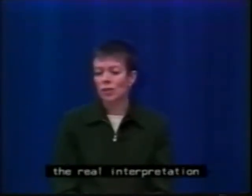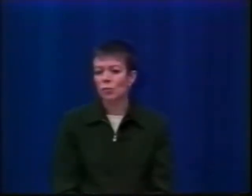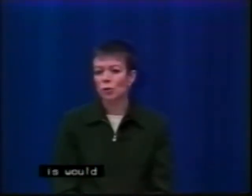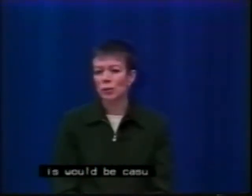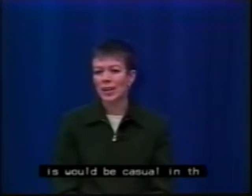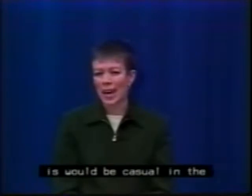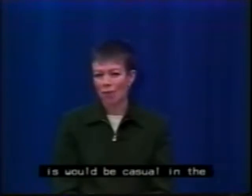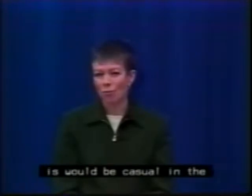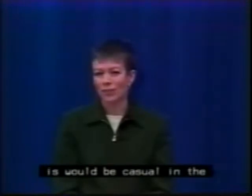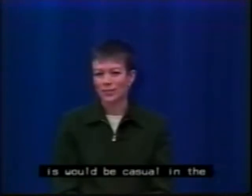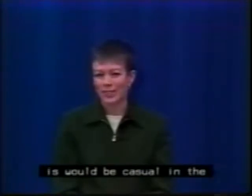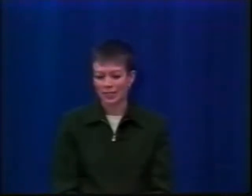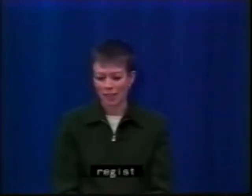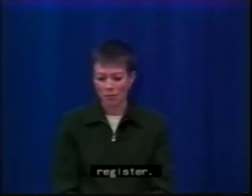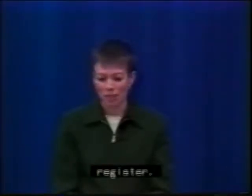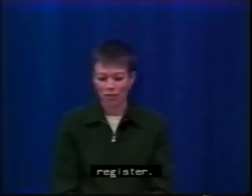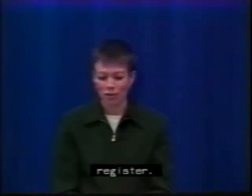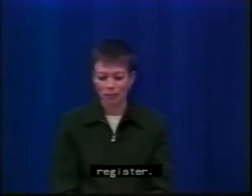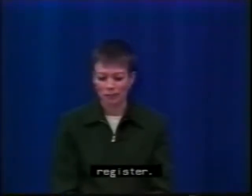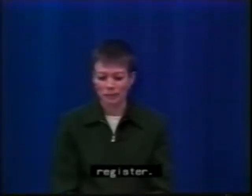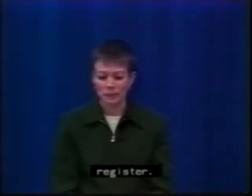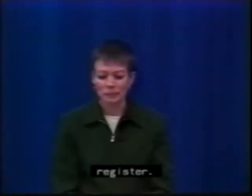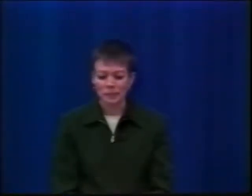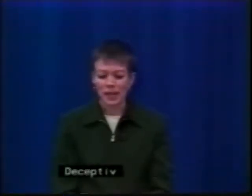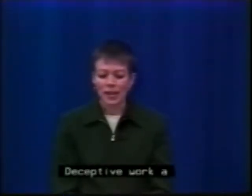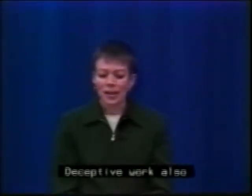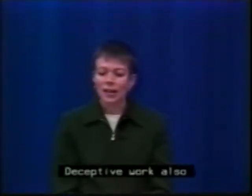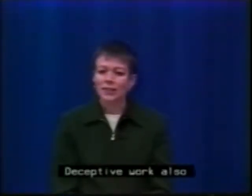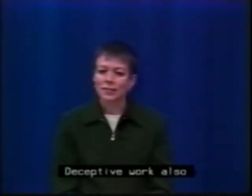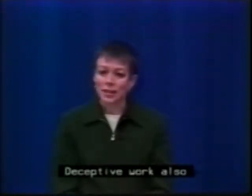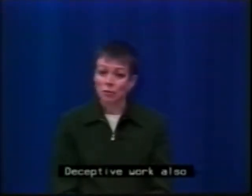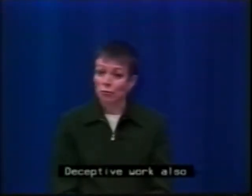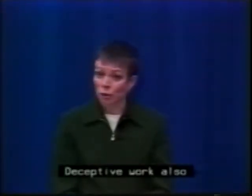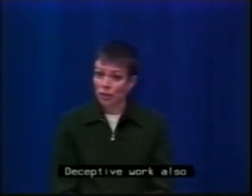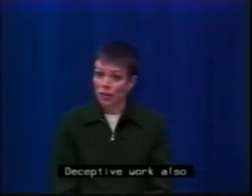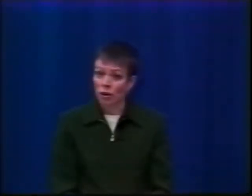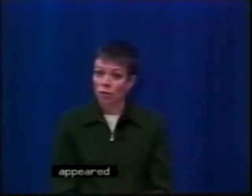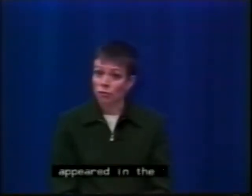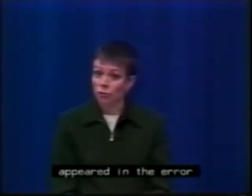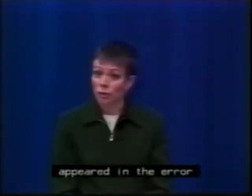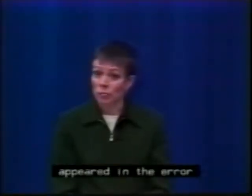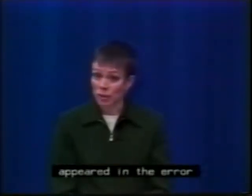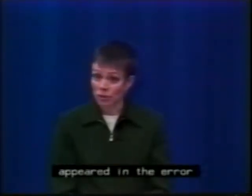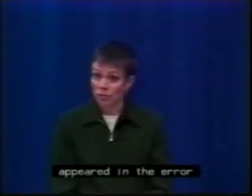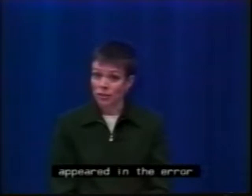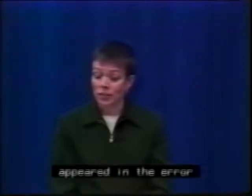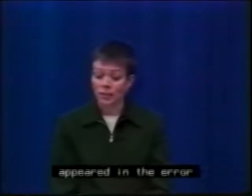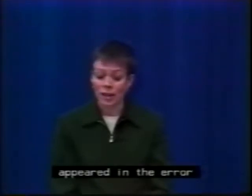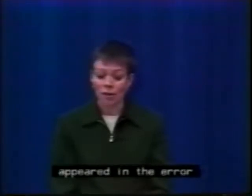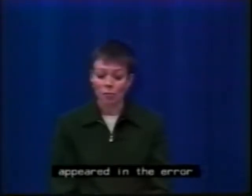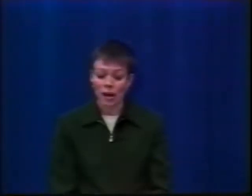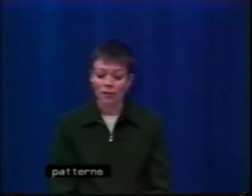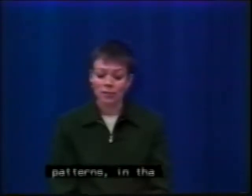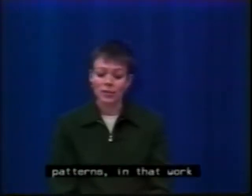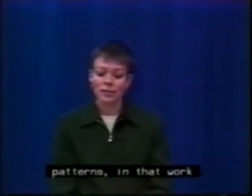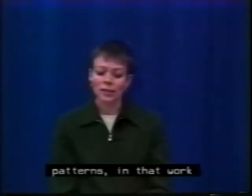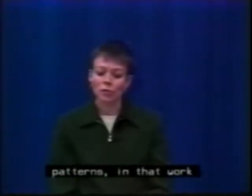it would be casual in register. Deceptive work also appeared in the error patterns, in that